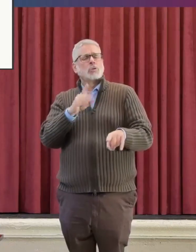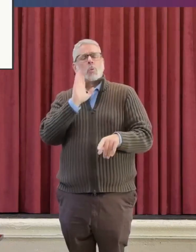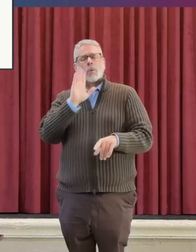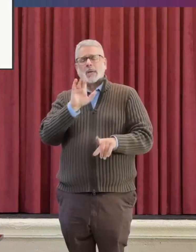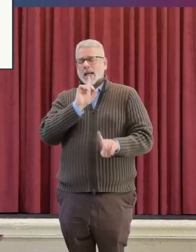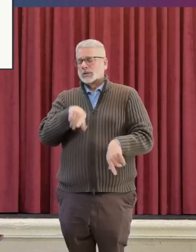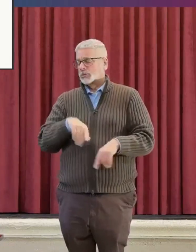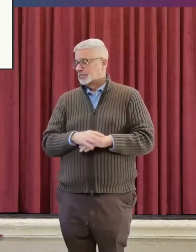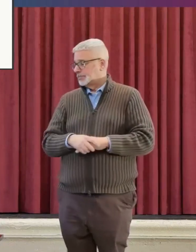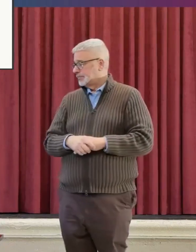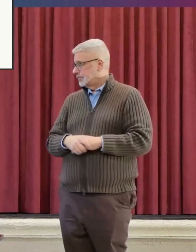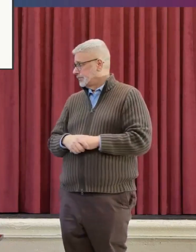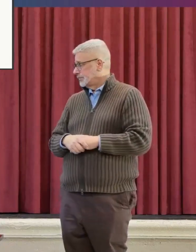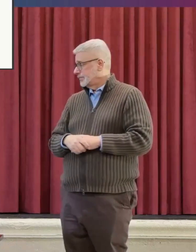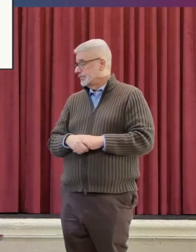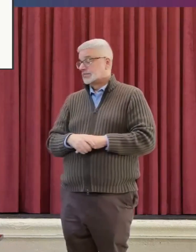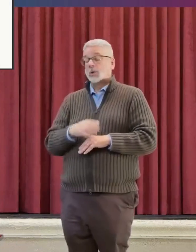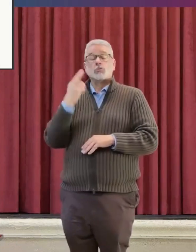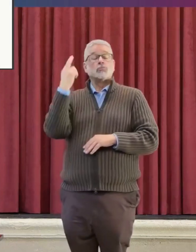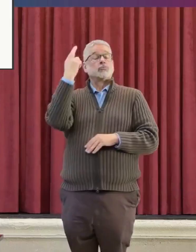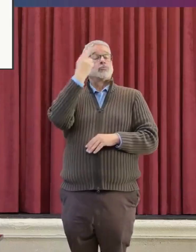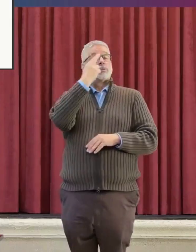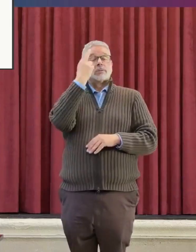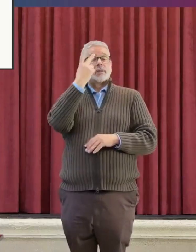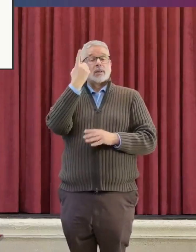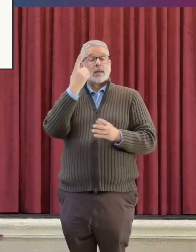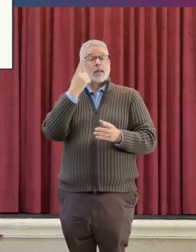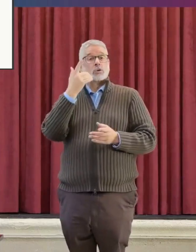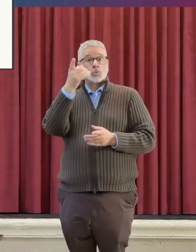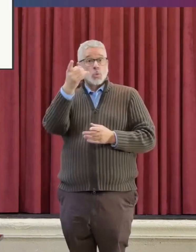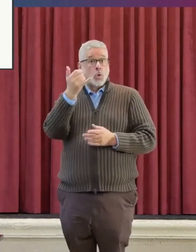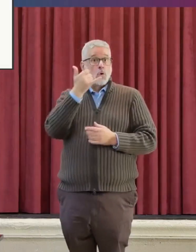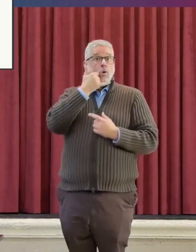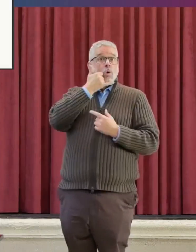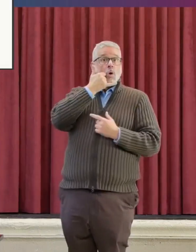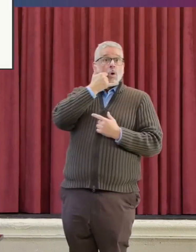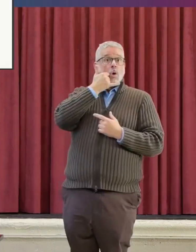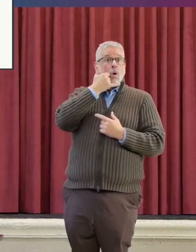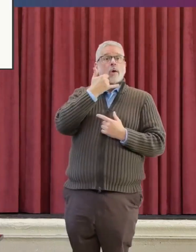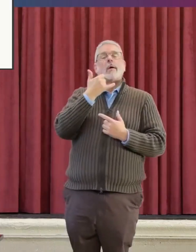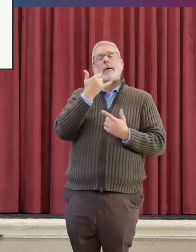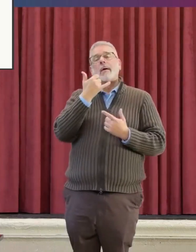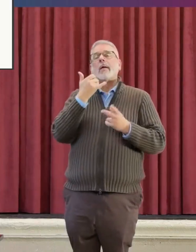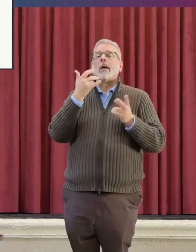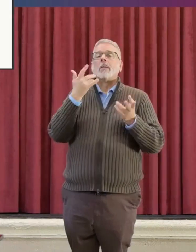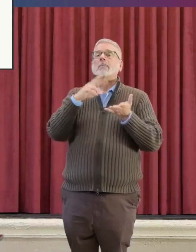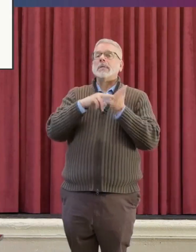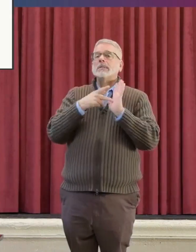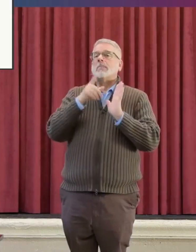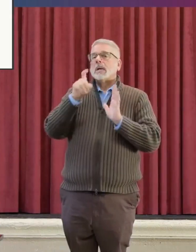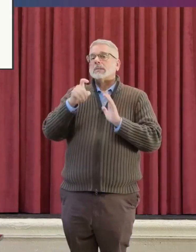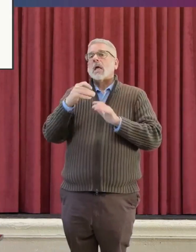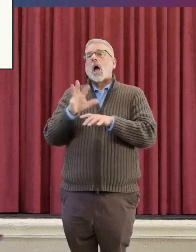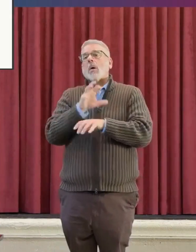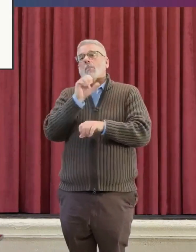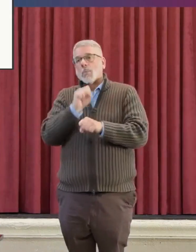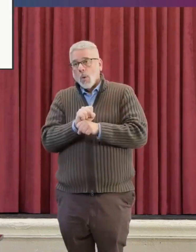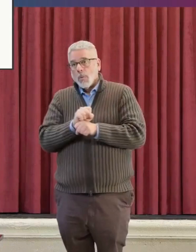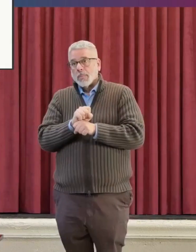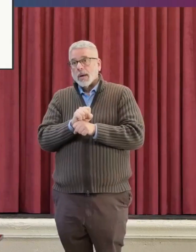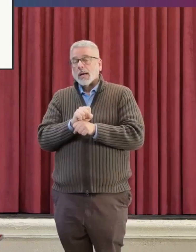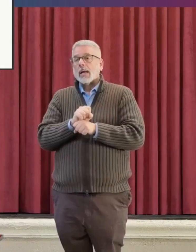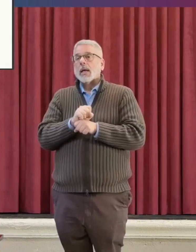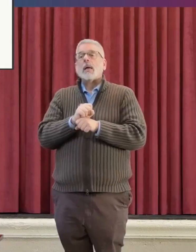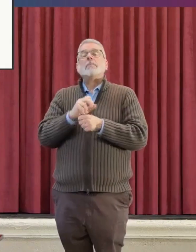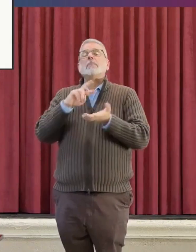be answered. I say this because when you call us, you need to make an appointment, and your